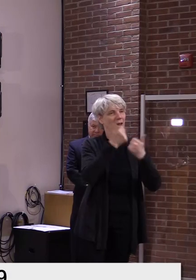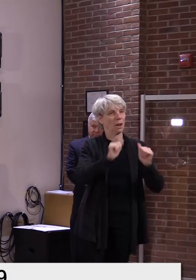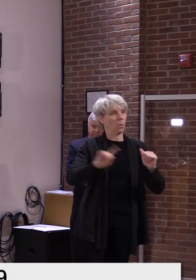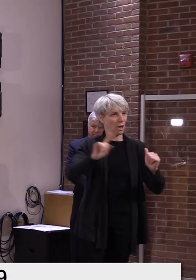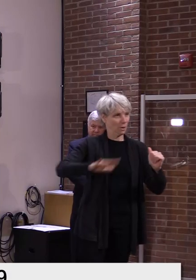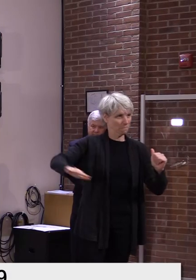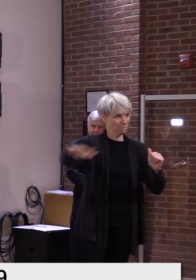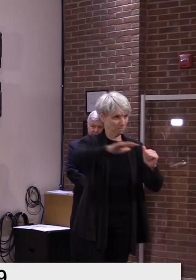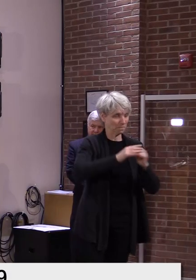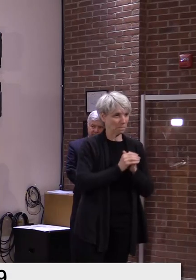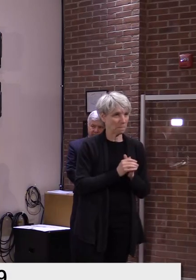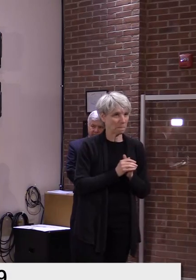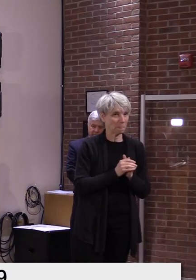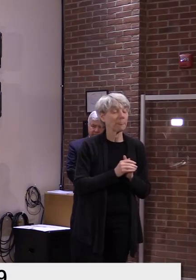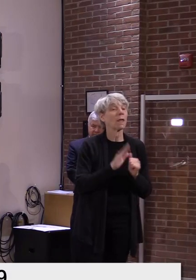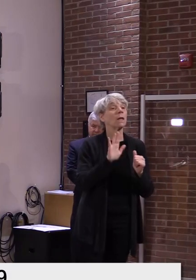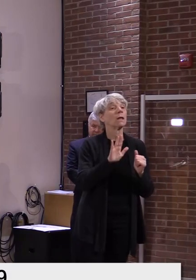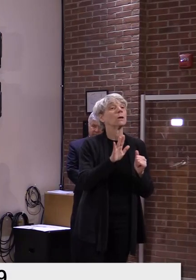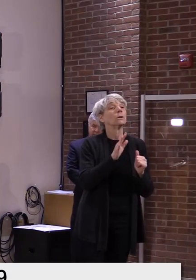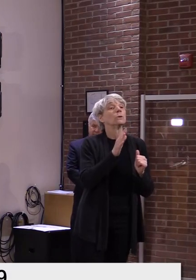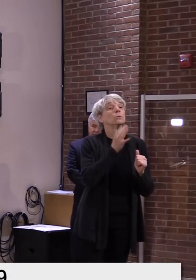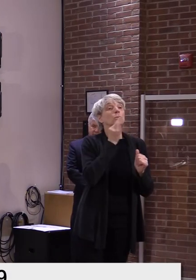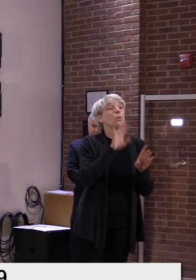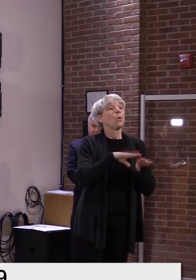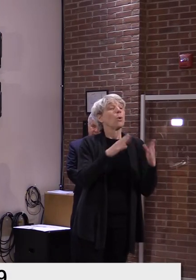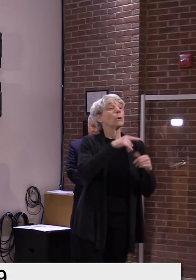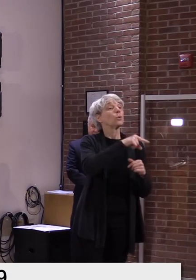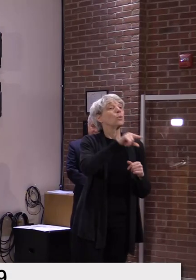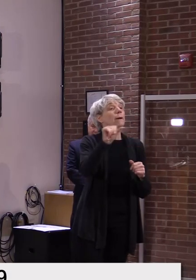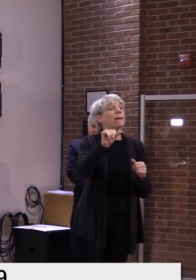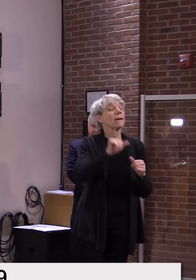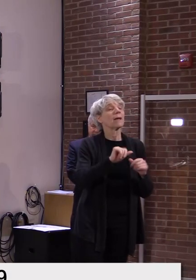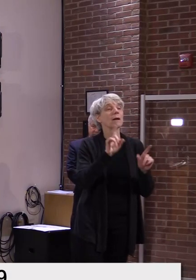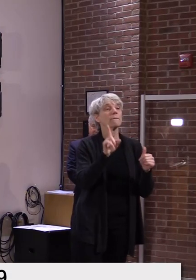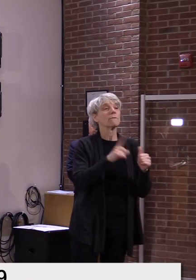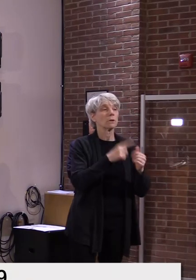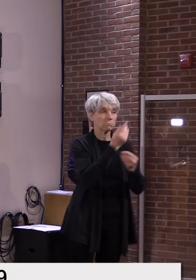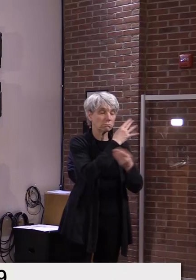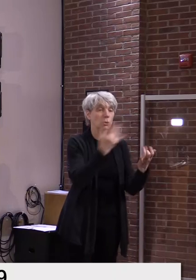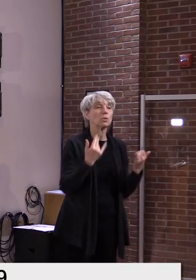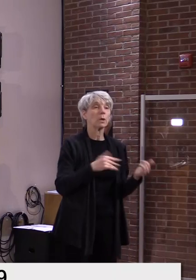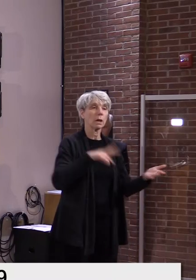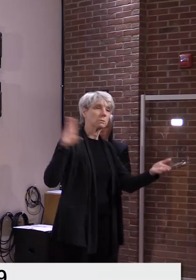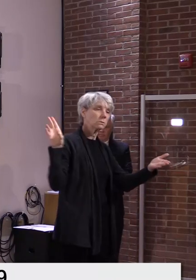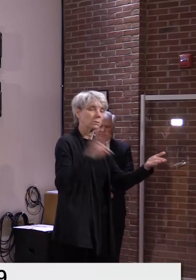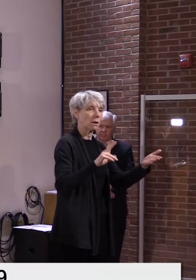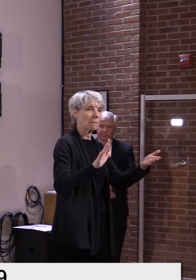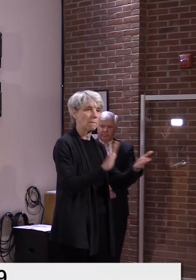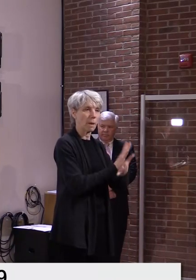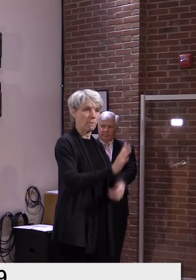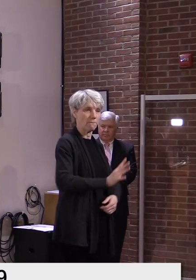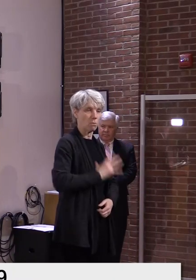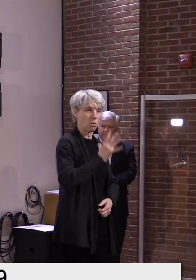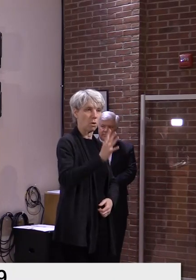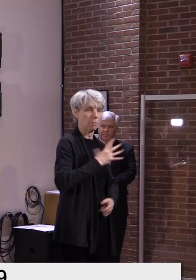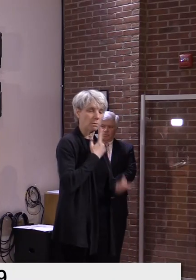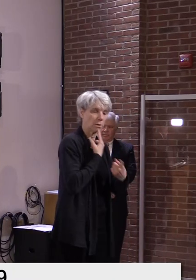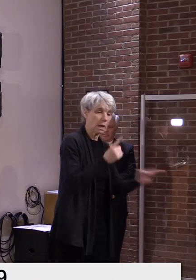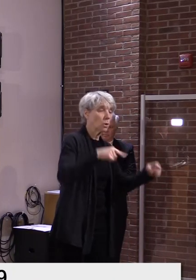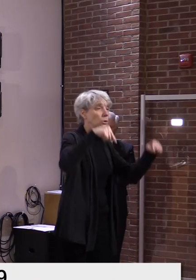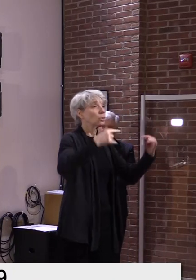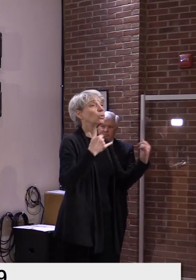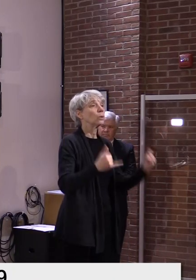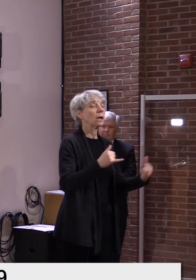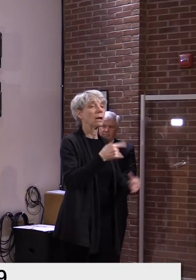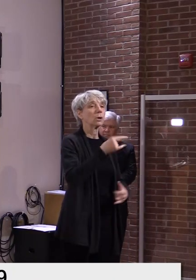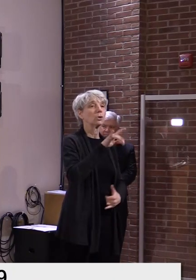Before we move to questions, I wanted to note that I signed a proclamation today to make this day